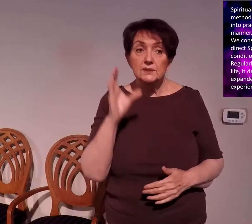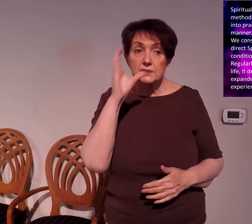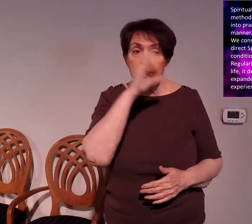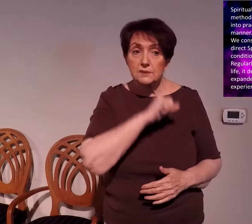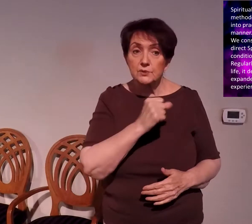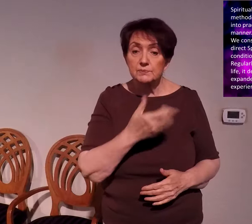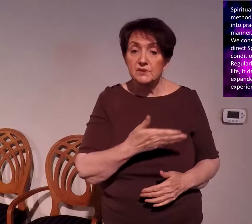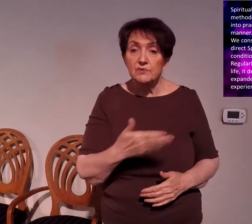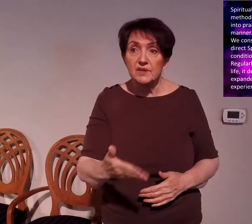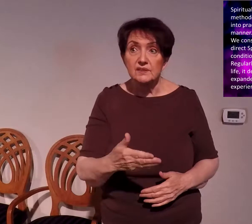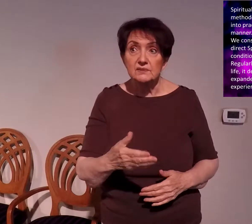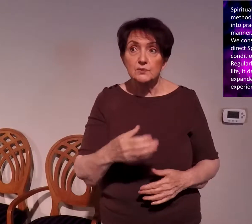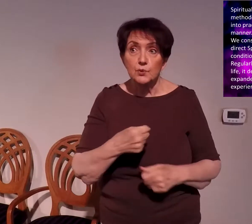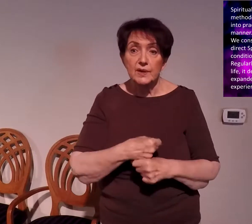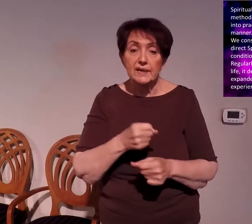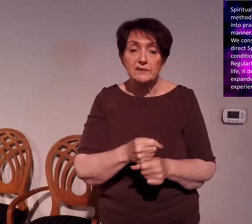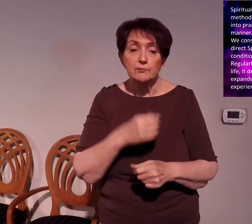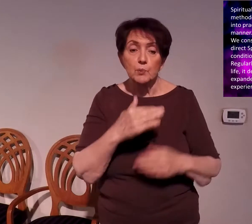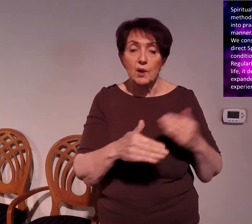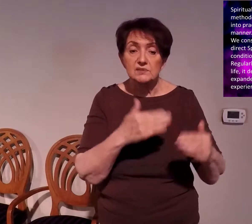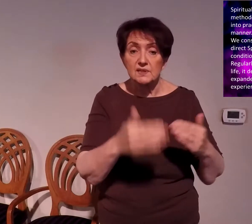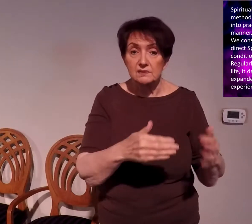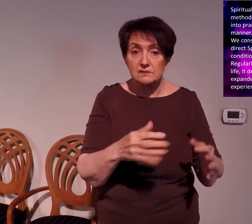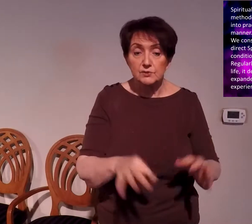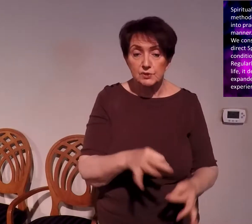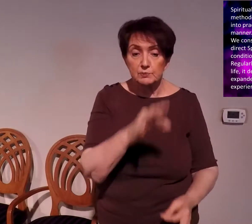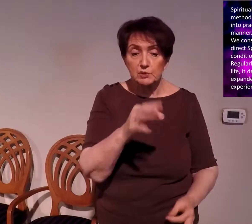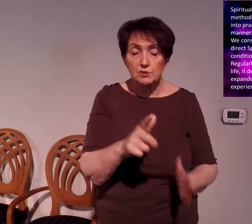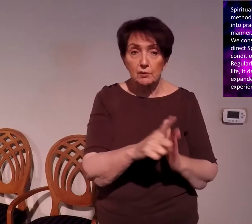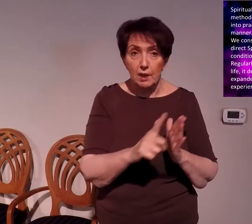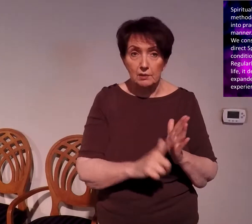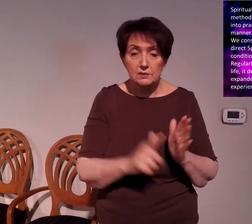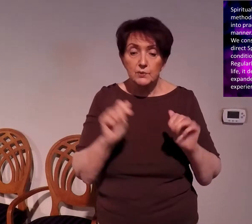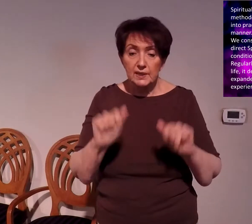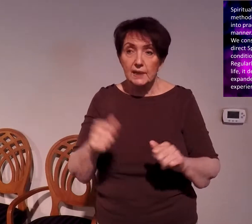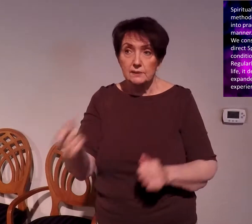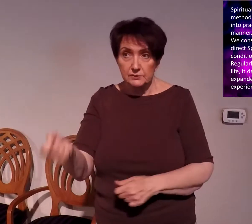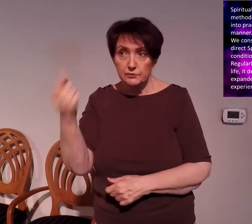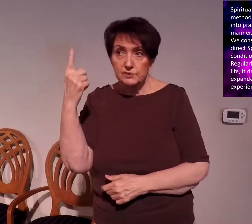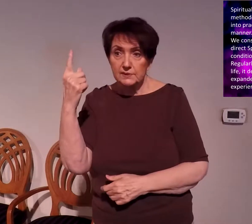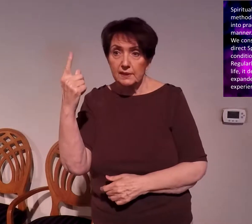creative process, that there are spiritual laws that we can understand, and that we